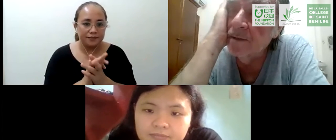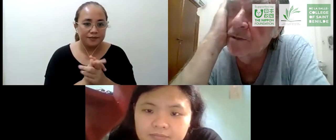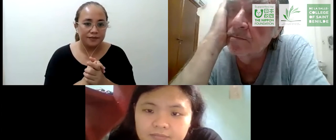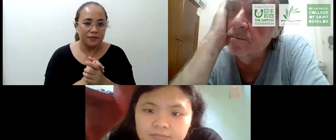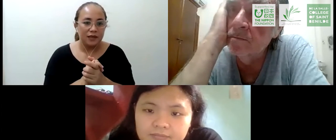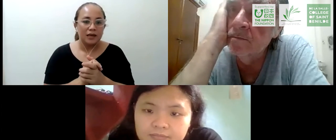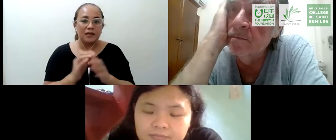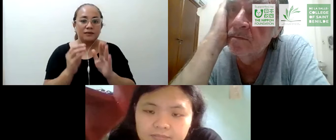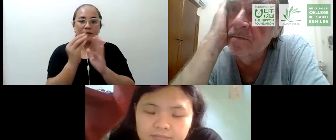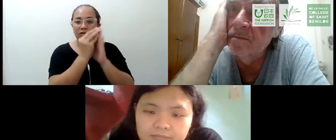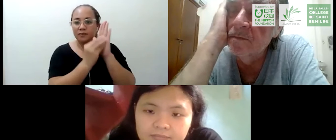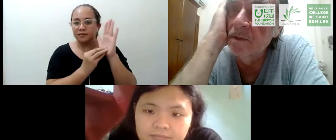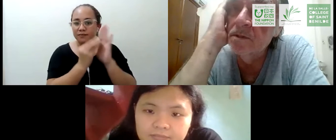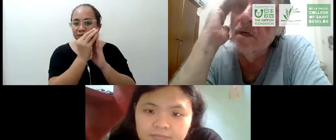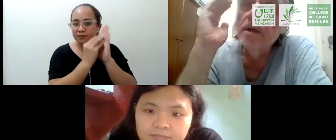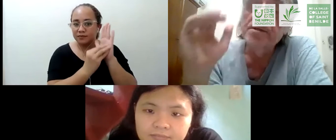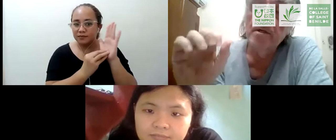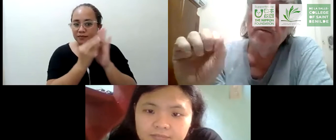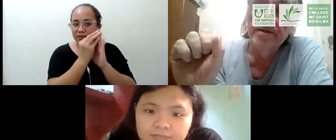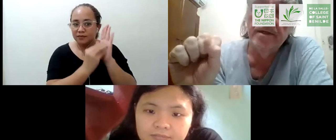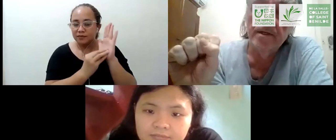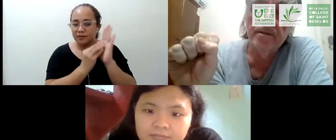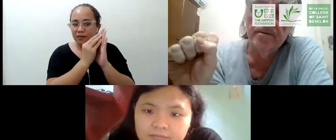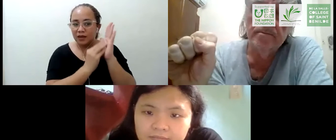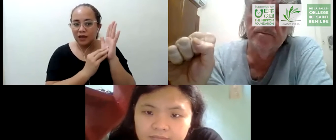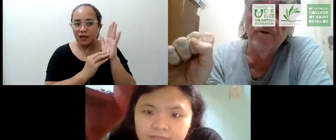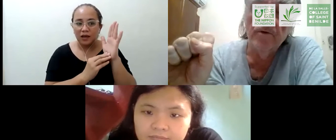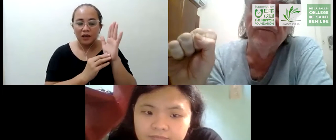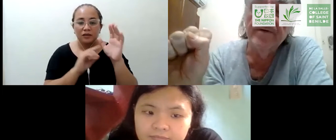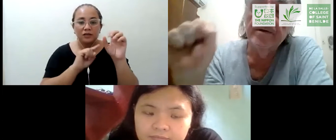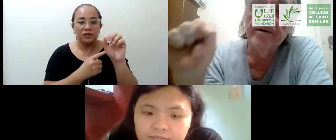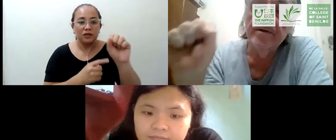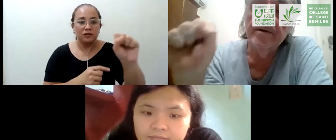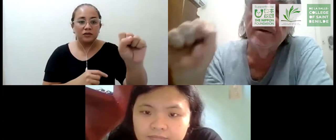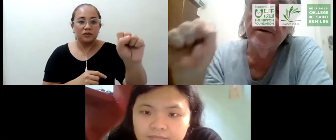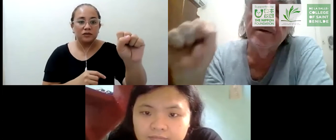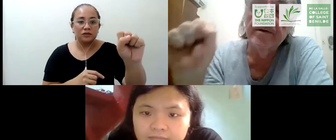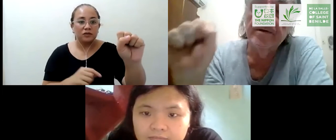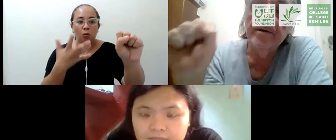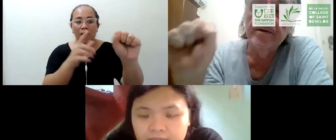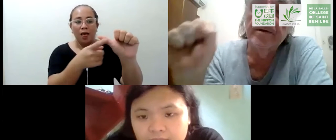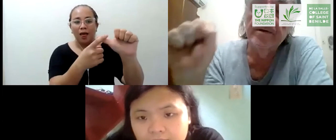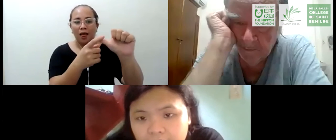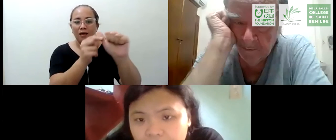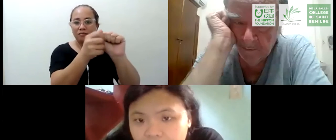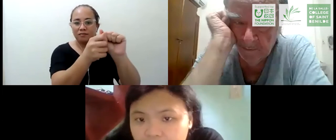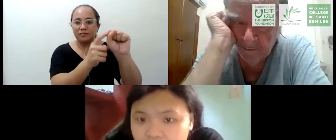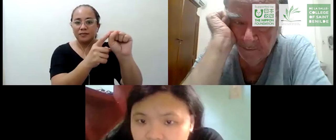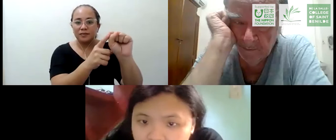hand shapes. So let's start with no fingers extended.